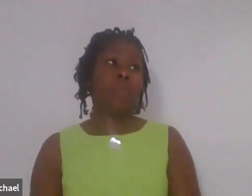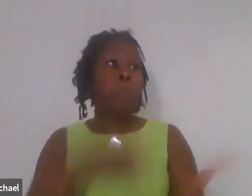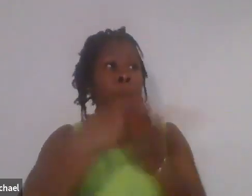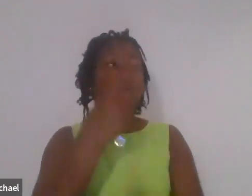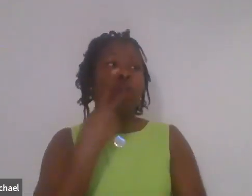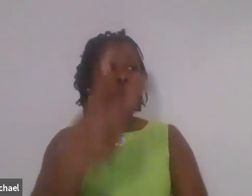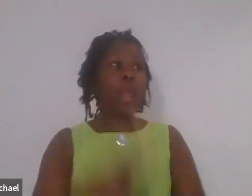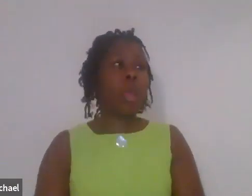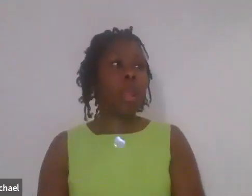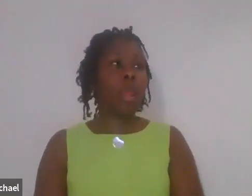I